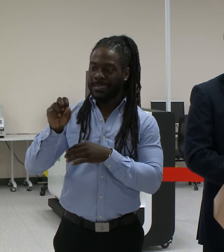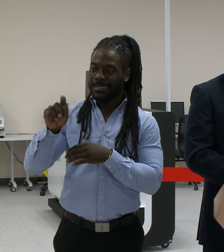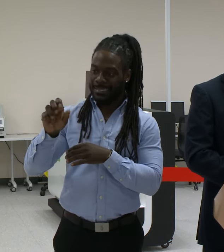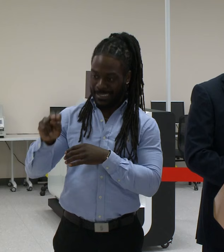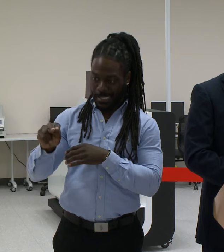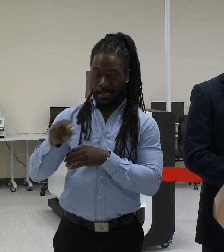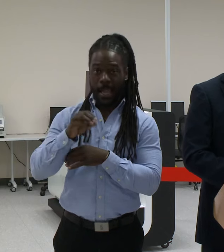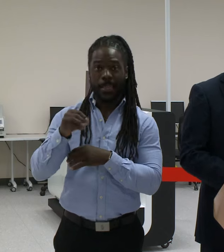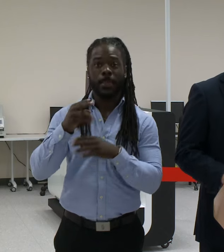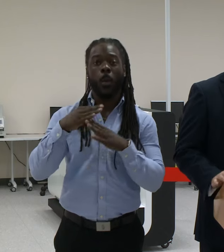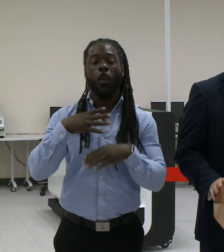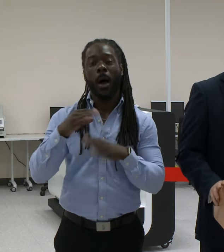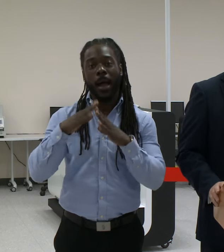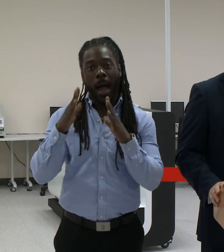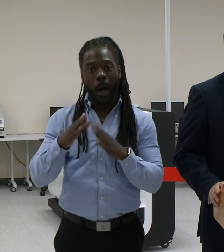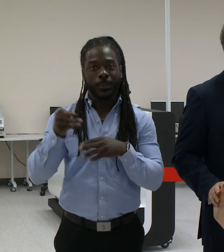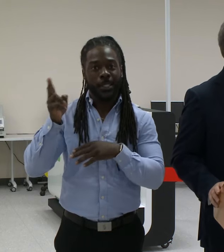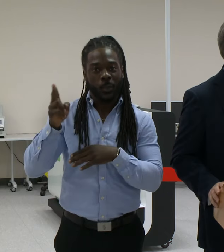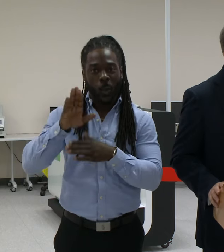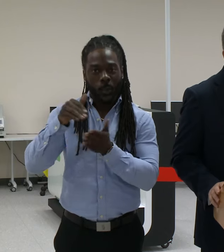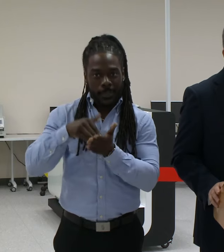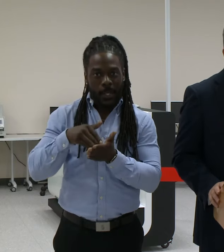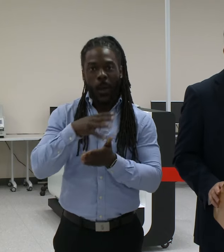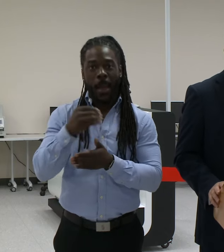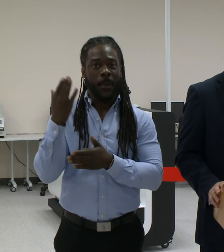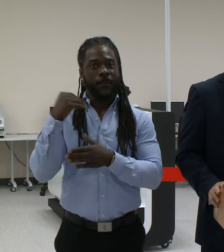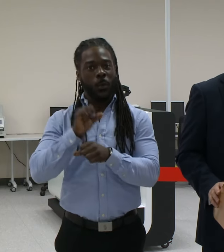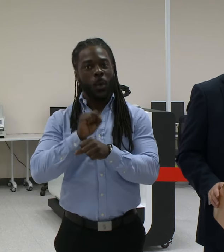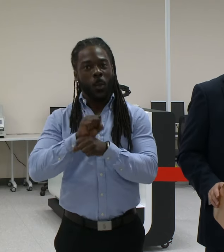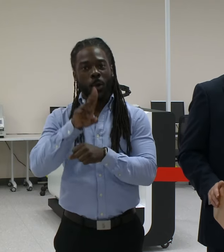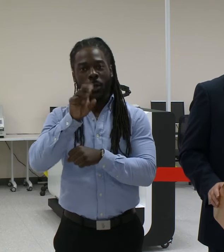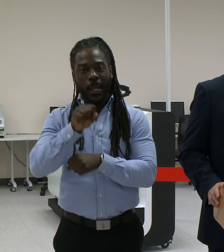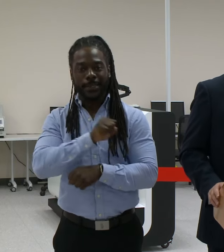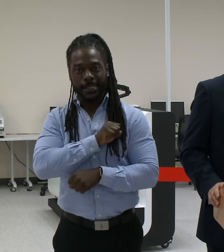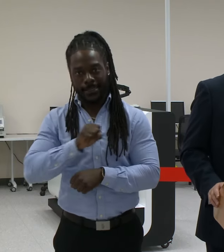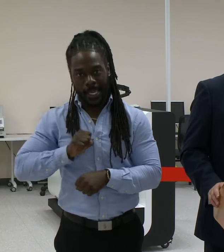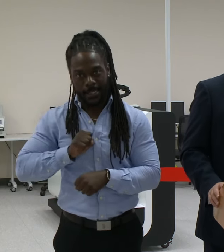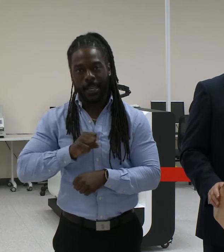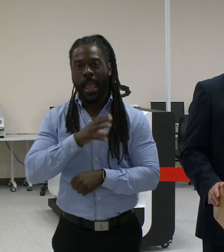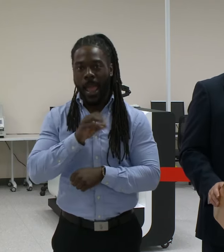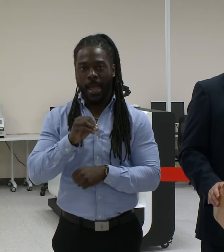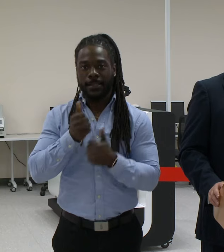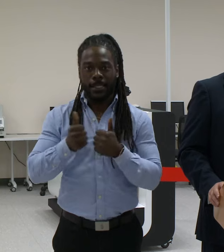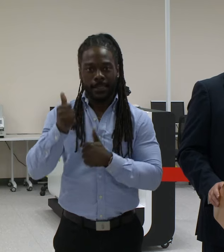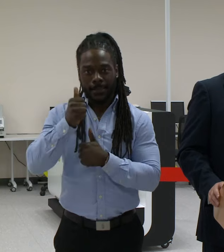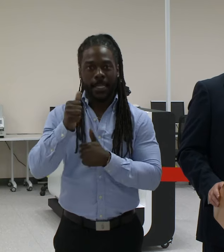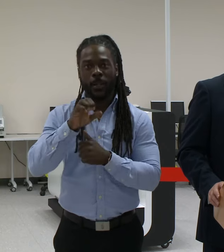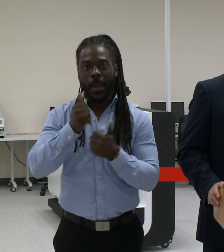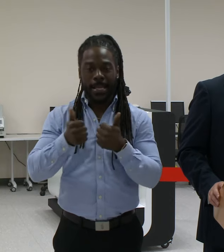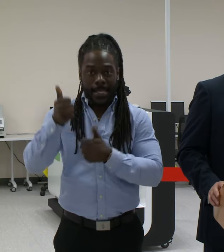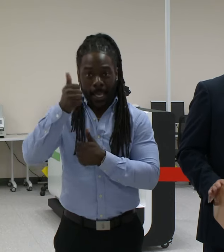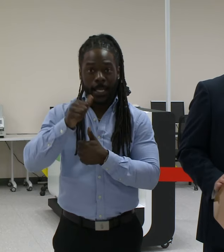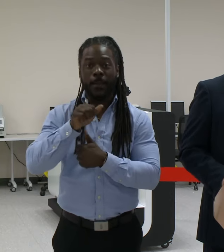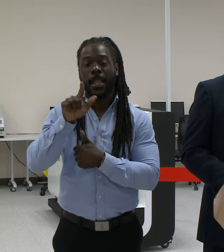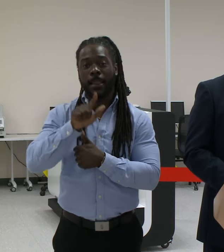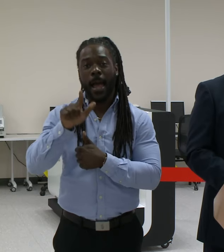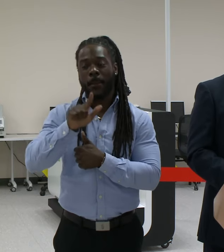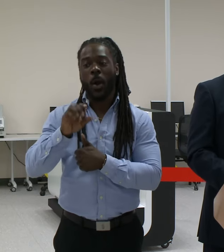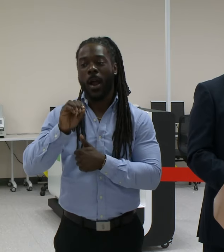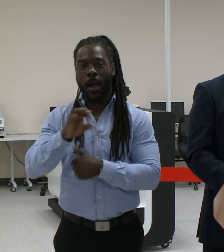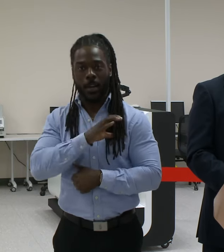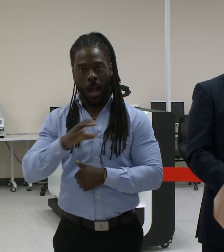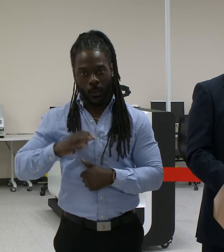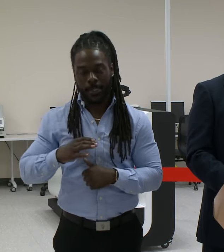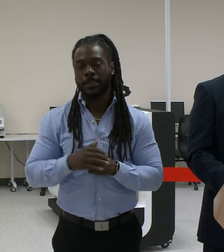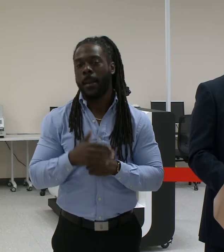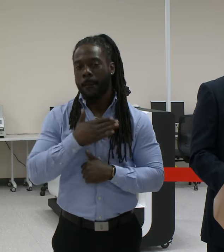House Historical Association, and she previously worked in the United States Senate and as a senior executive at the Library of Congress. Please join